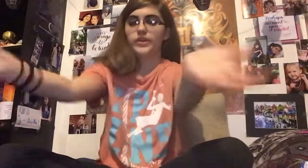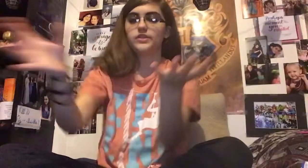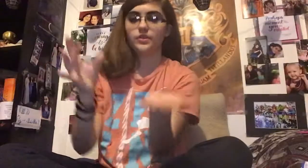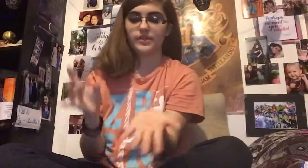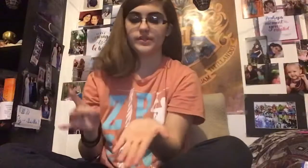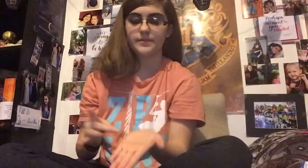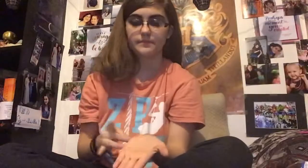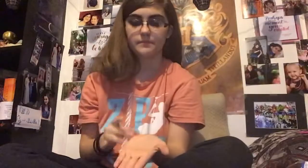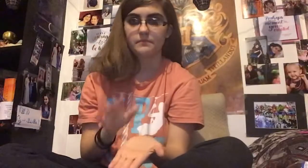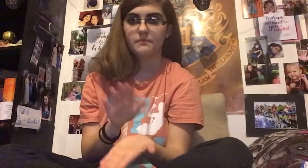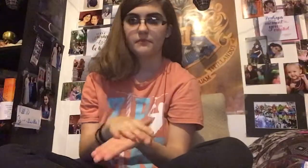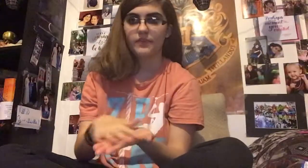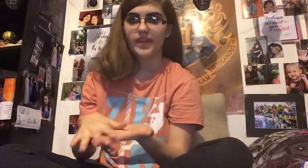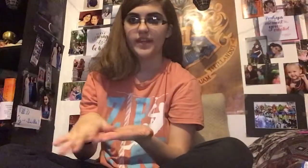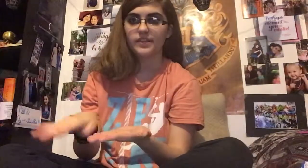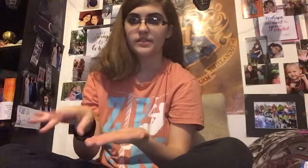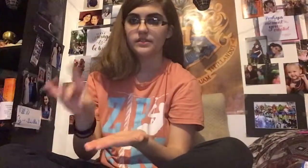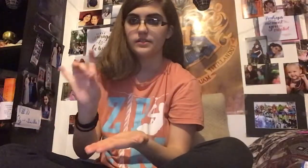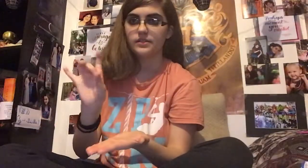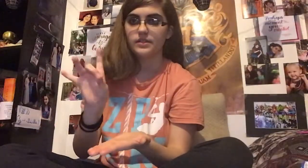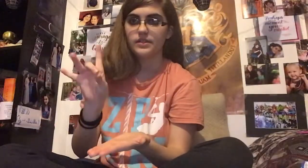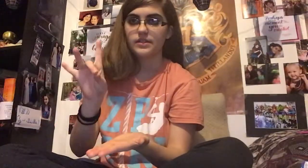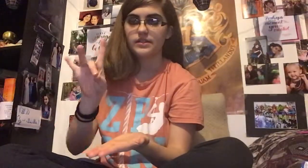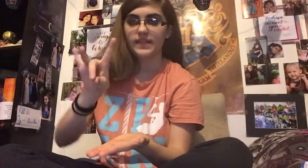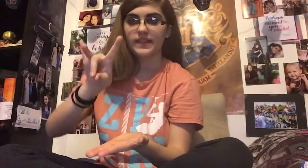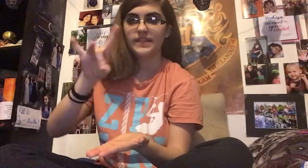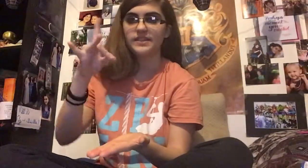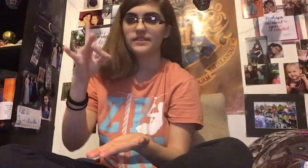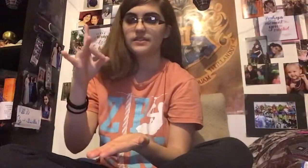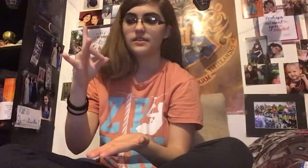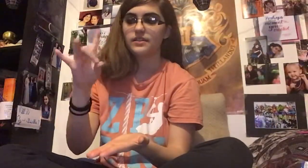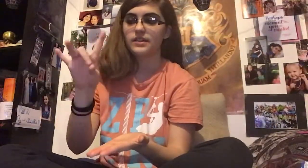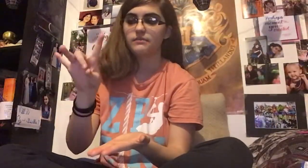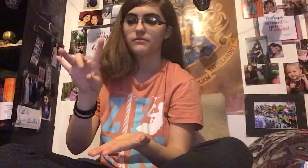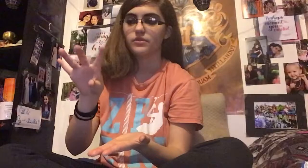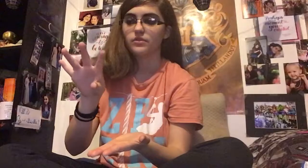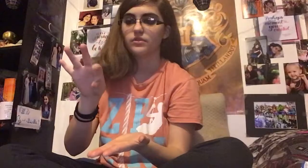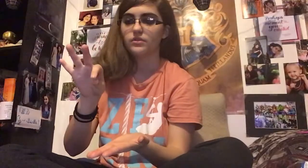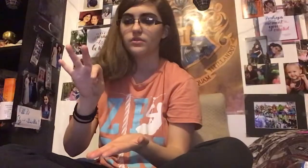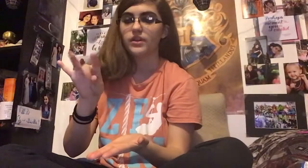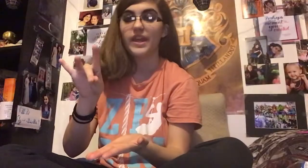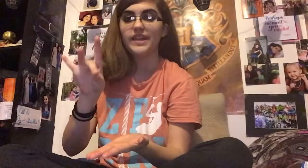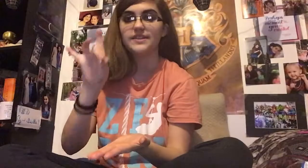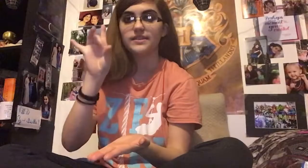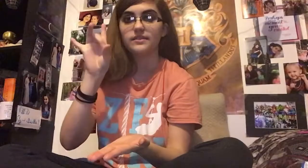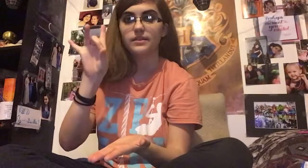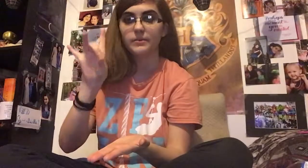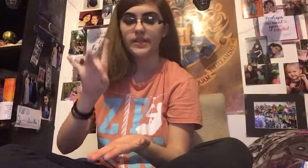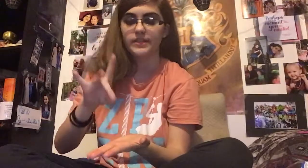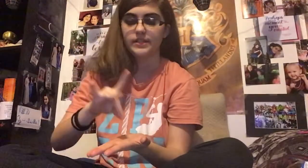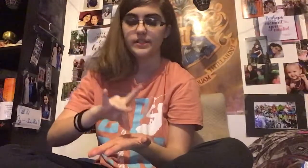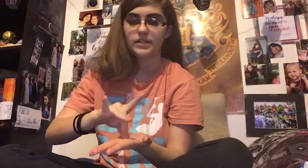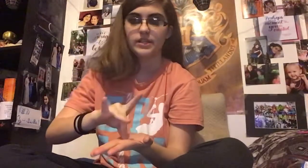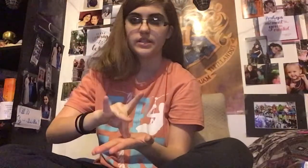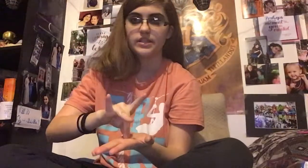glory. So, it's flat hand. Take this, the number 8.